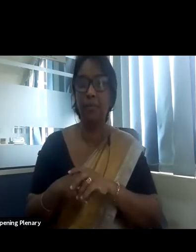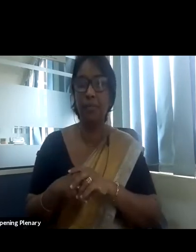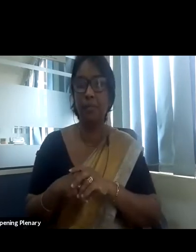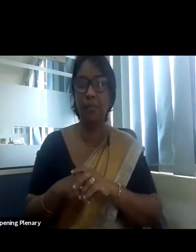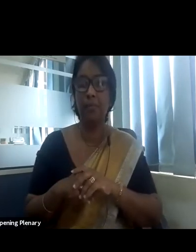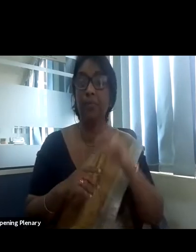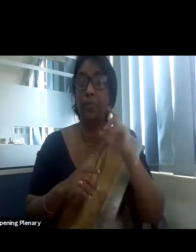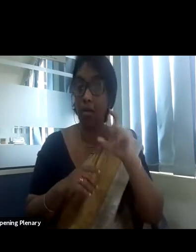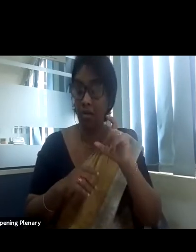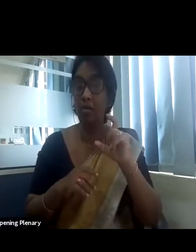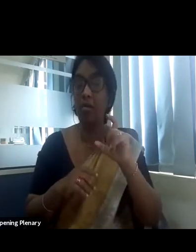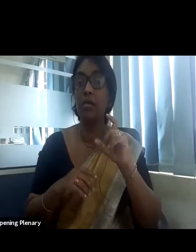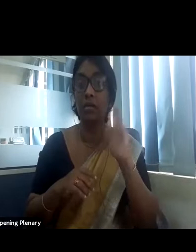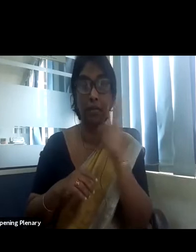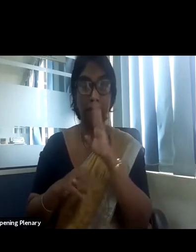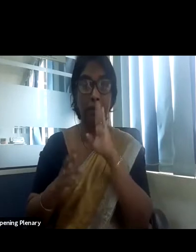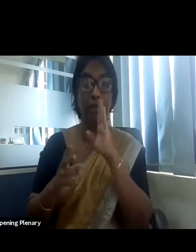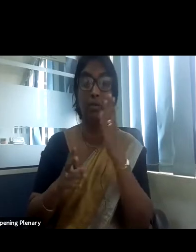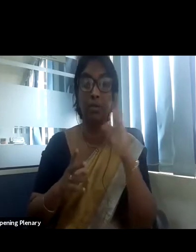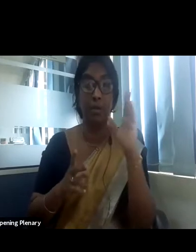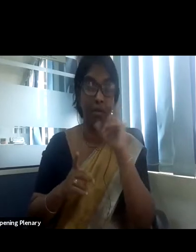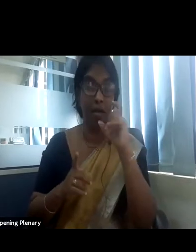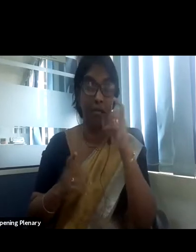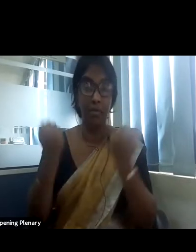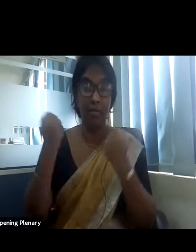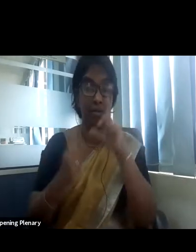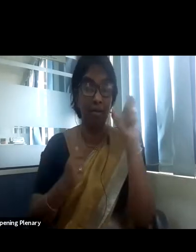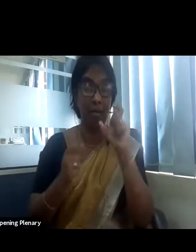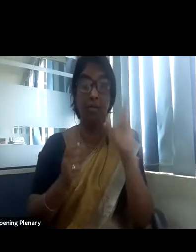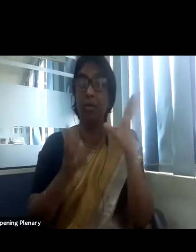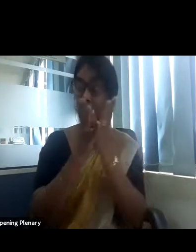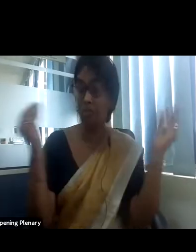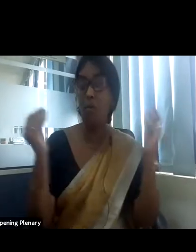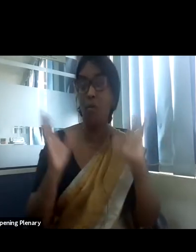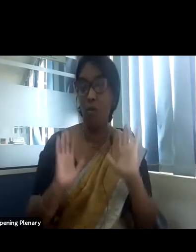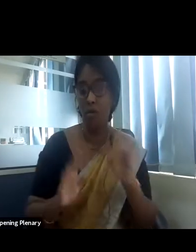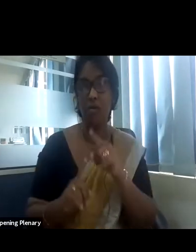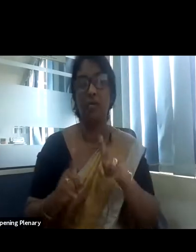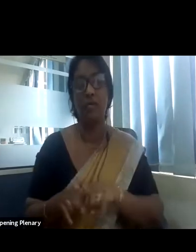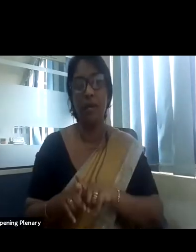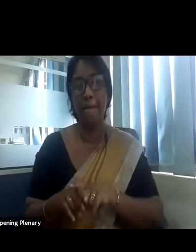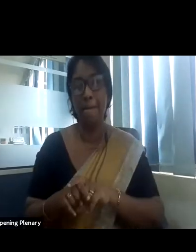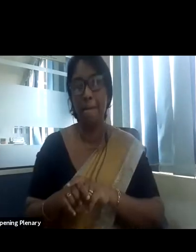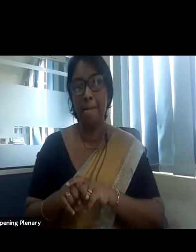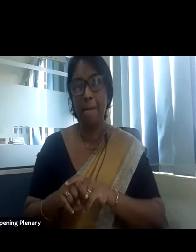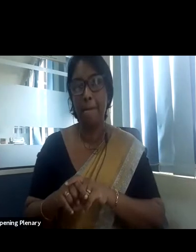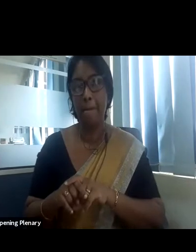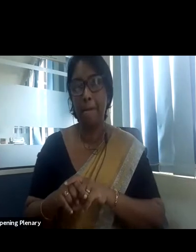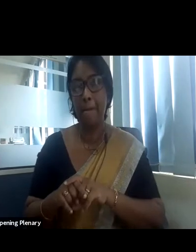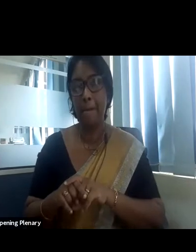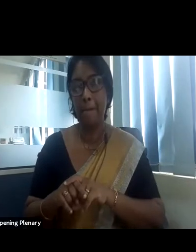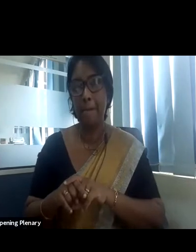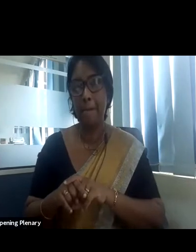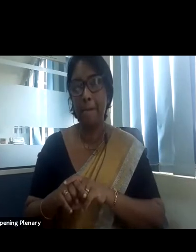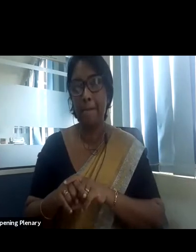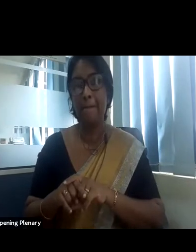do provide sustainable alternatives to countries and provide a good case for government to raise its budget